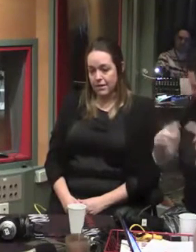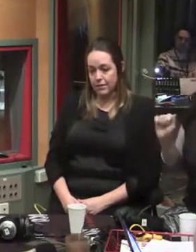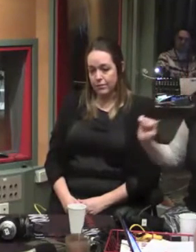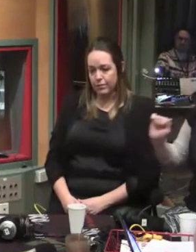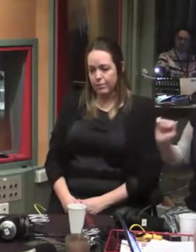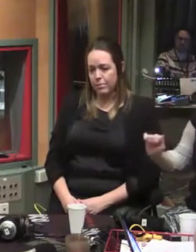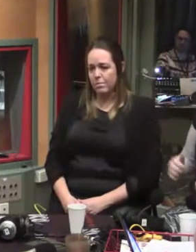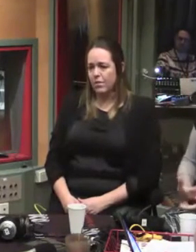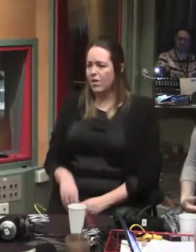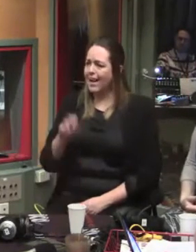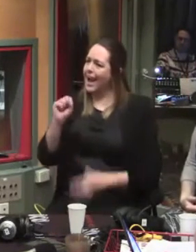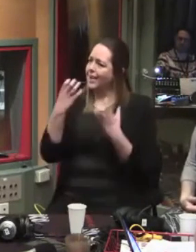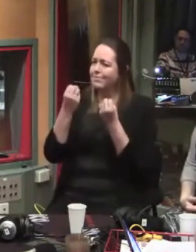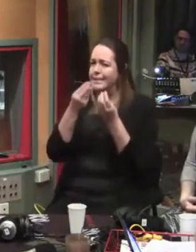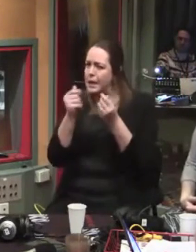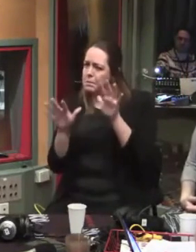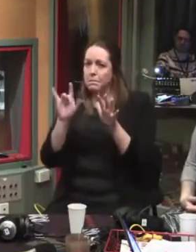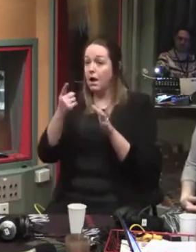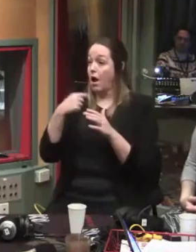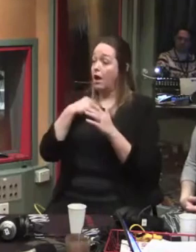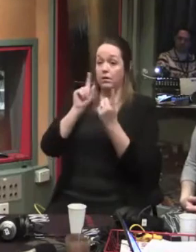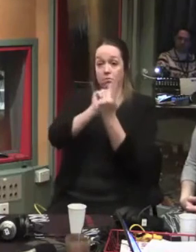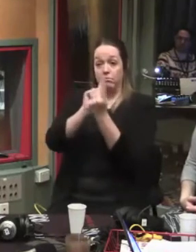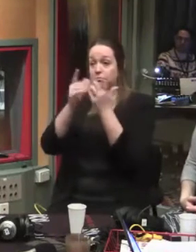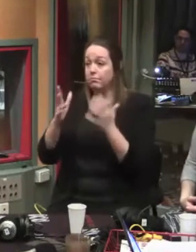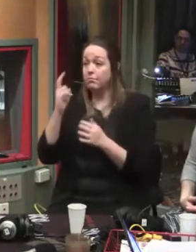some nuances, but I don't know any blind person that I've spoken to